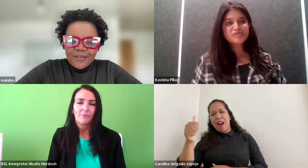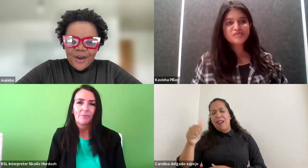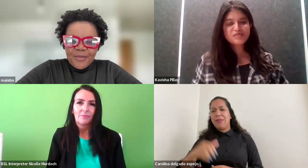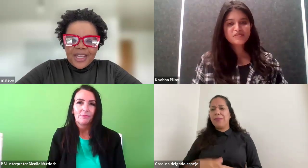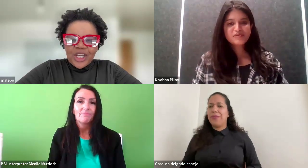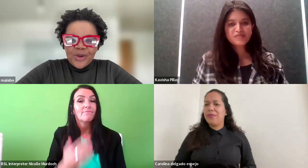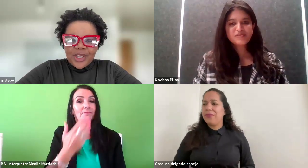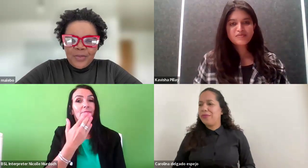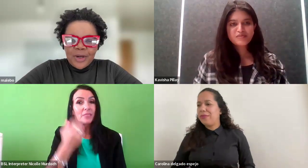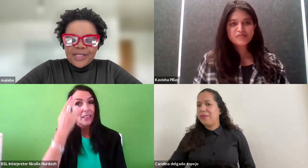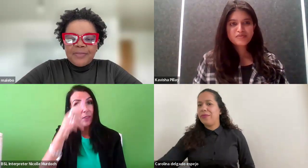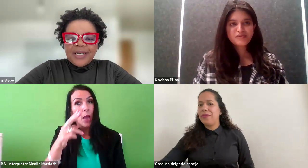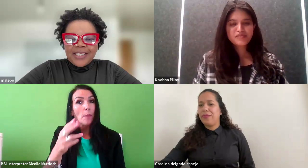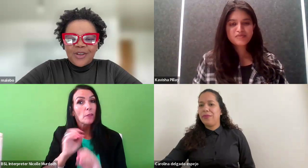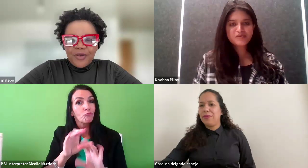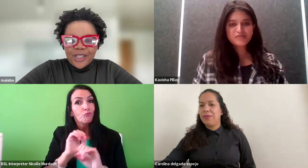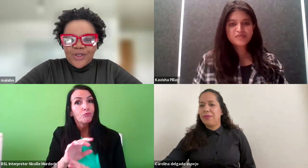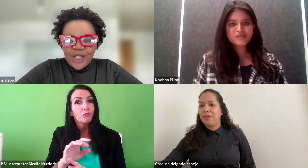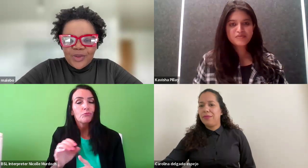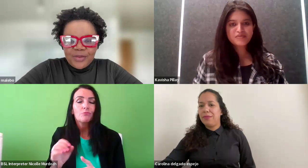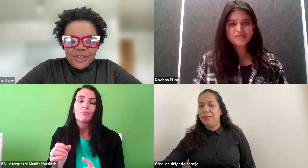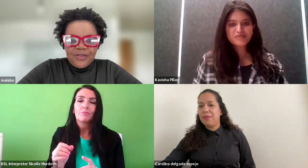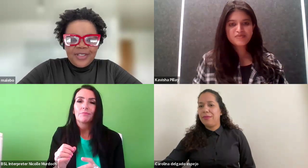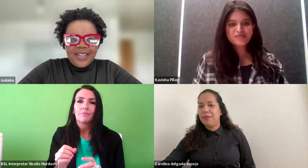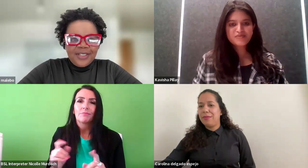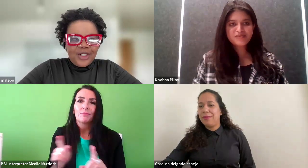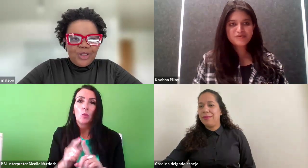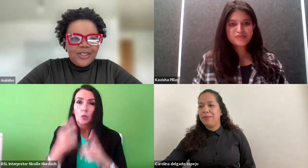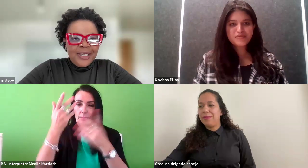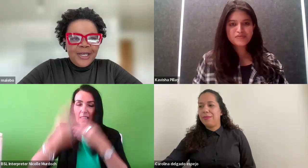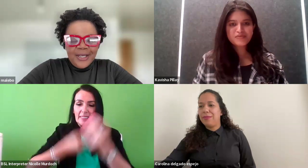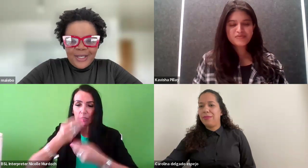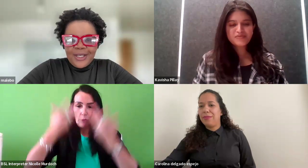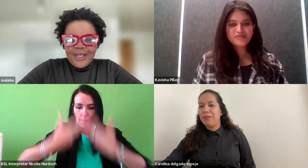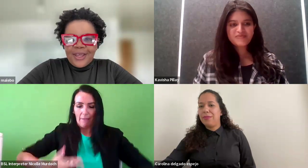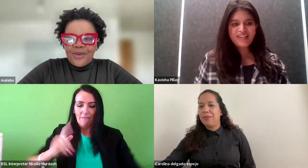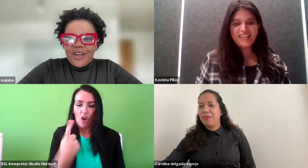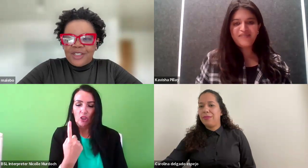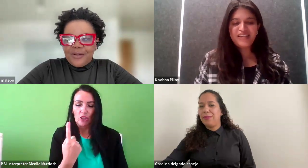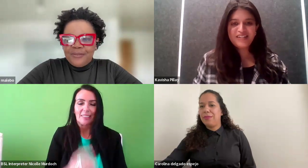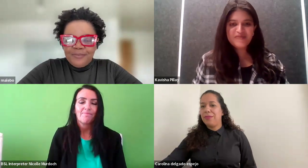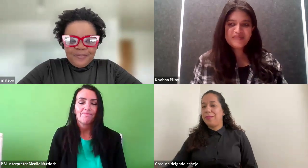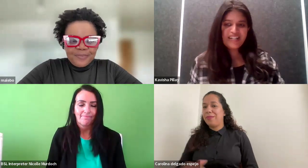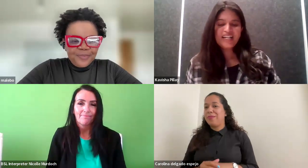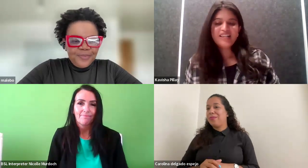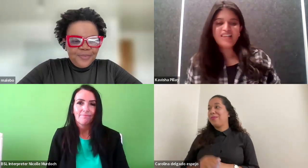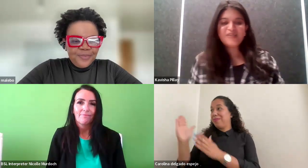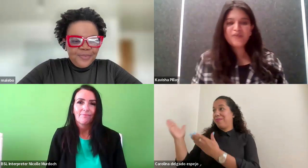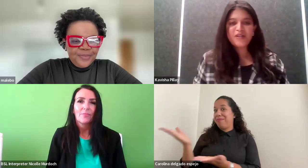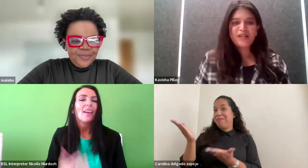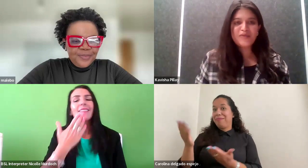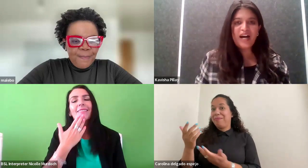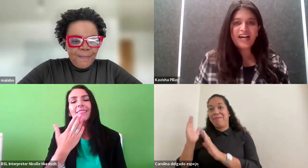you're tuning in from and share your key points, but please don't forget to start with a brief self-description. Thank you, Kavisha.